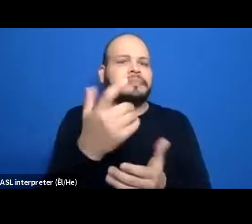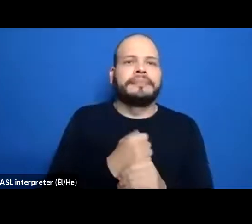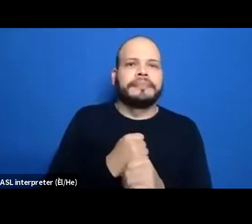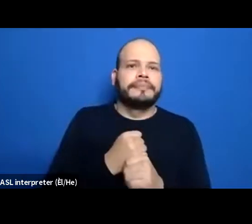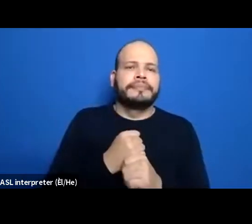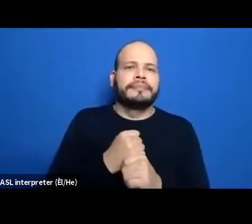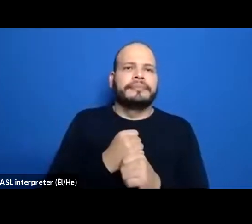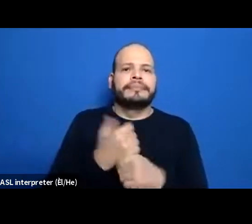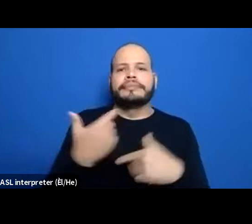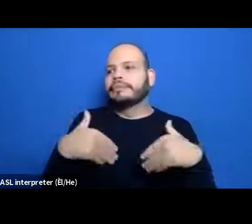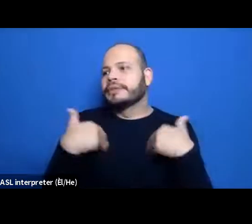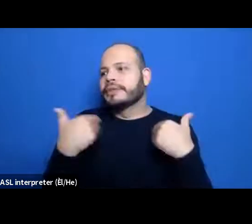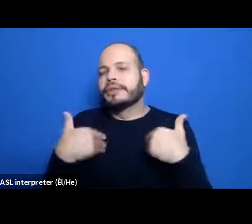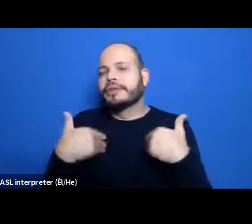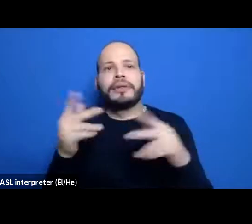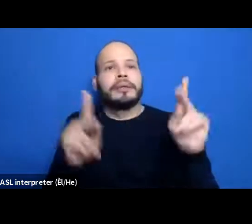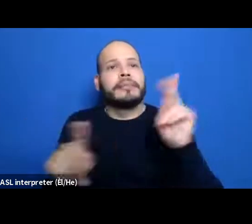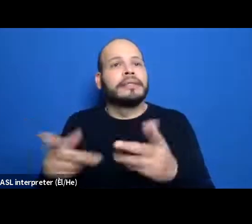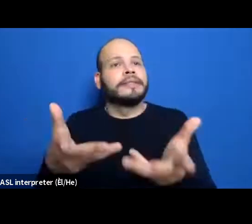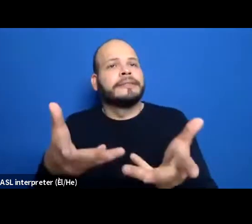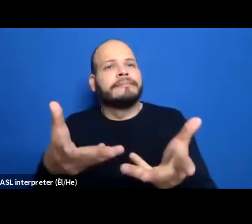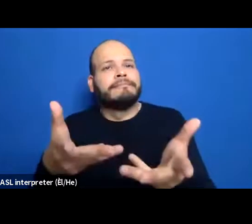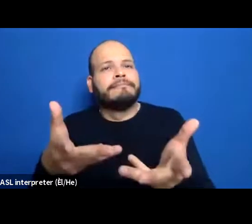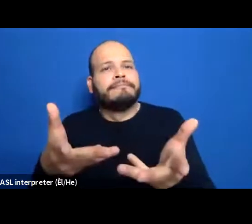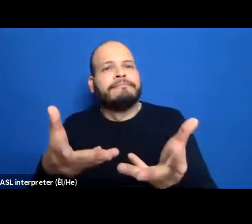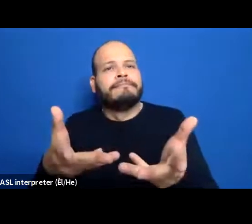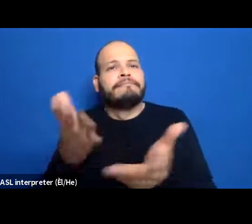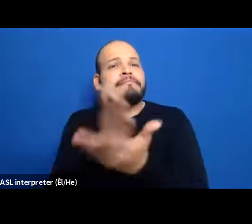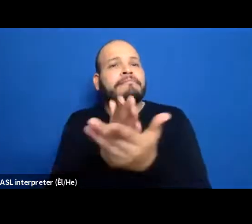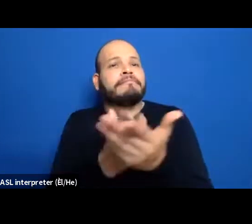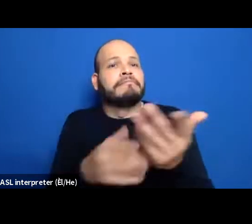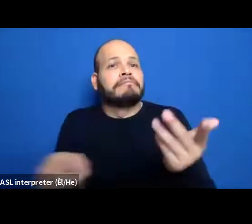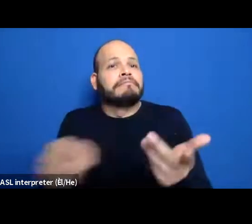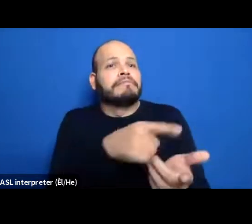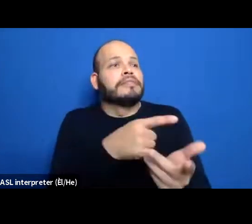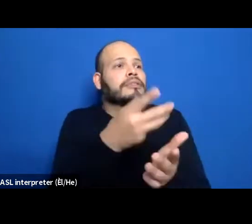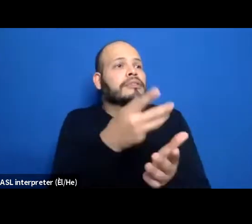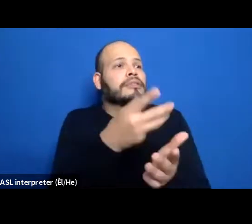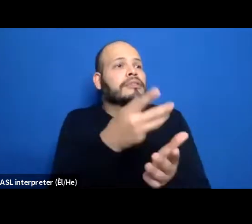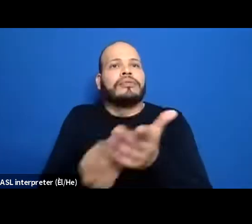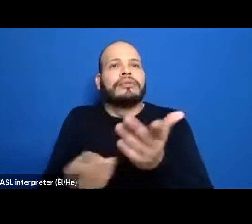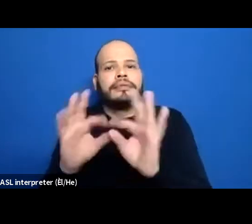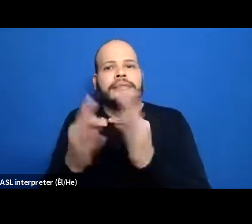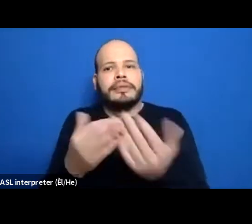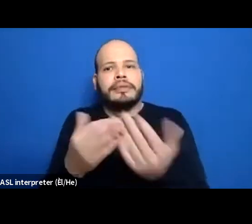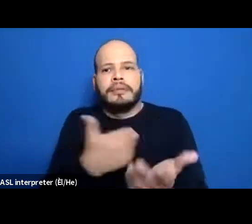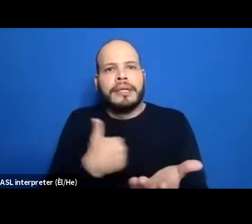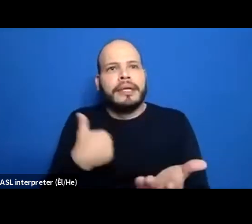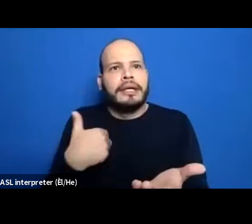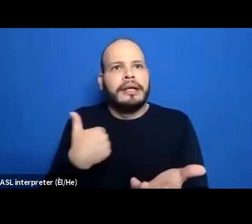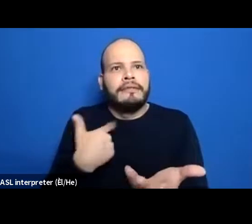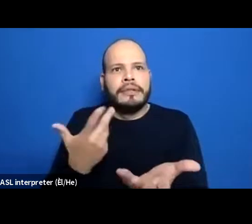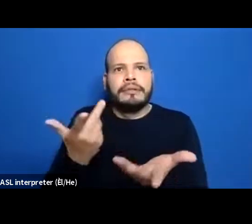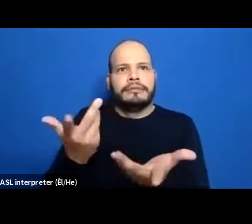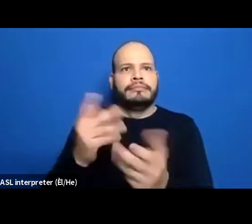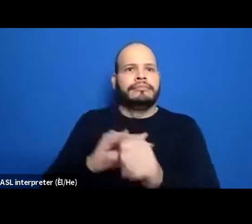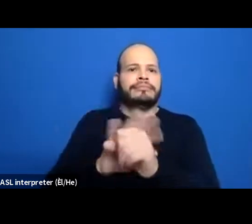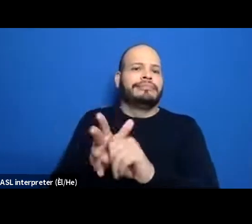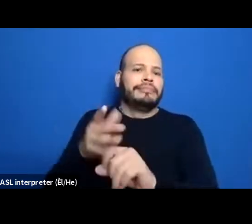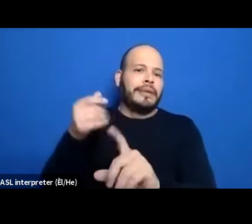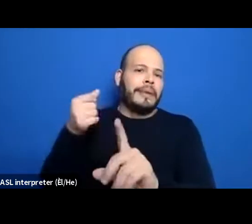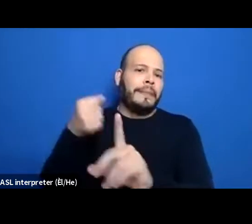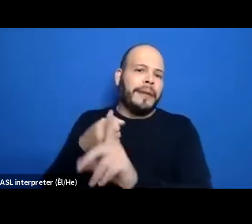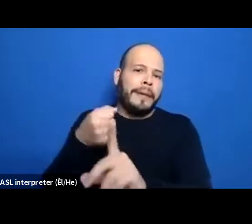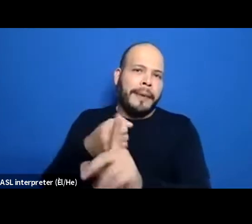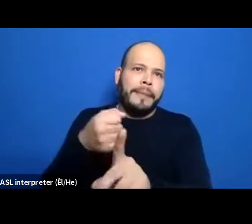them, everyone in their family to a disease like COVID, which is a failure of public health along